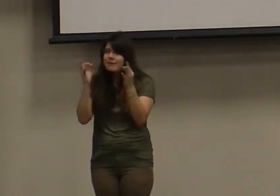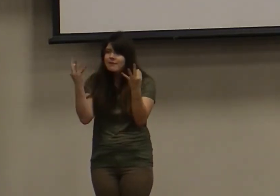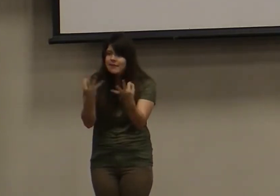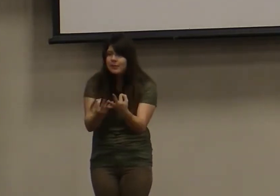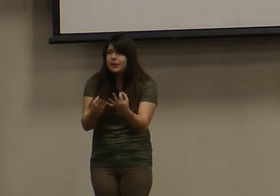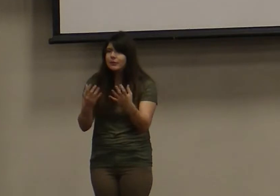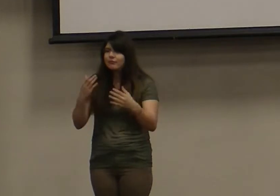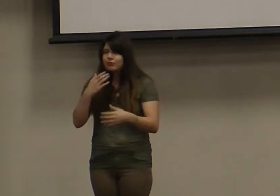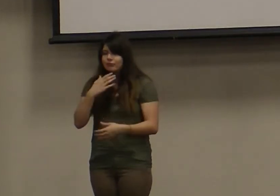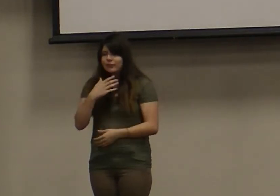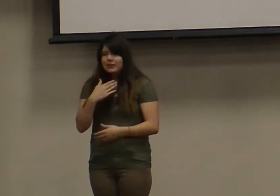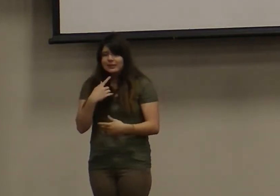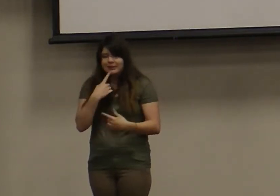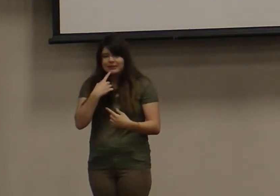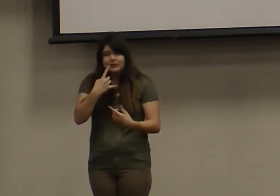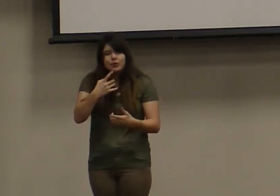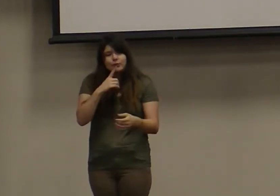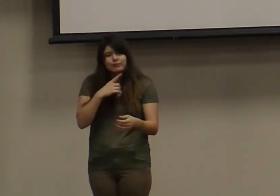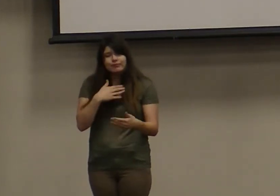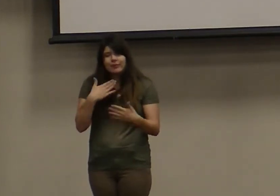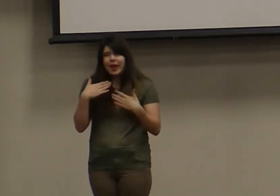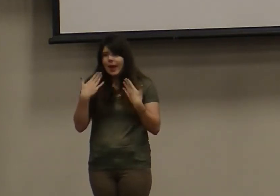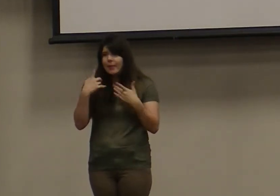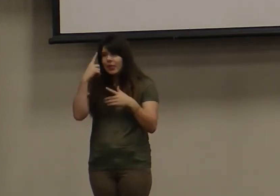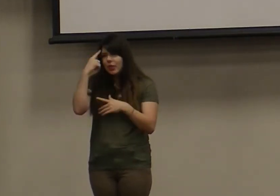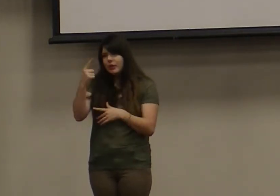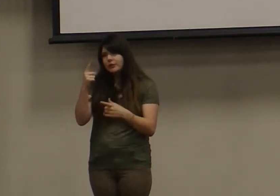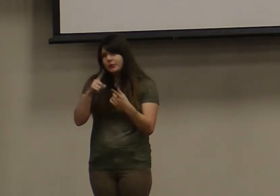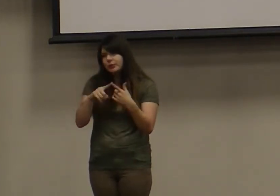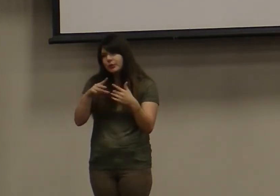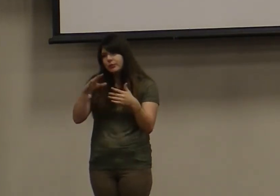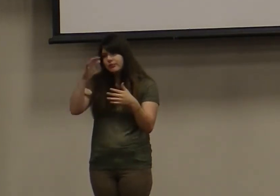good thoughts and happiness to the groom and the bride?